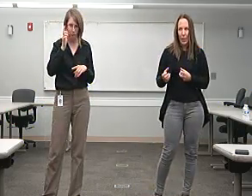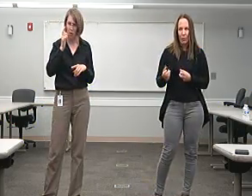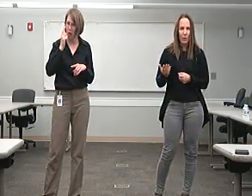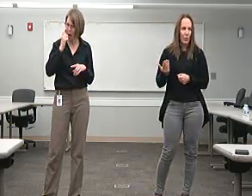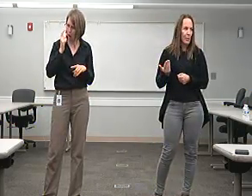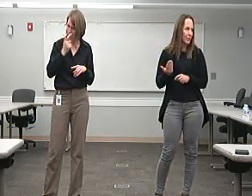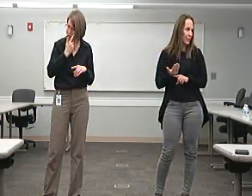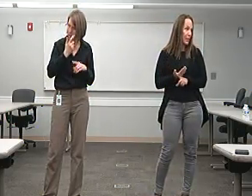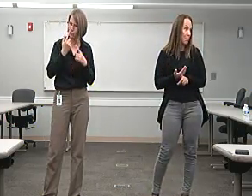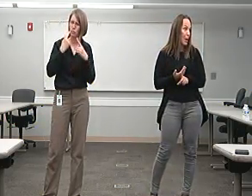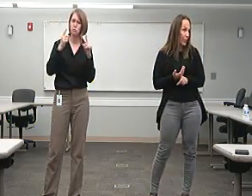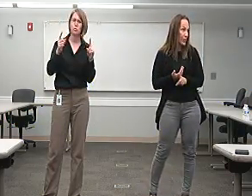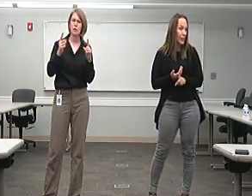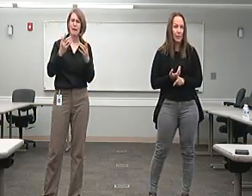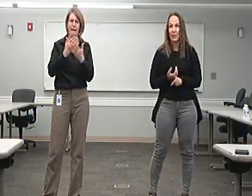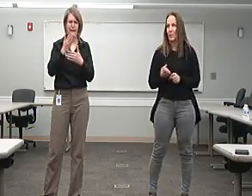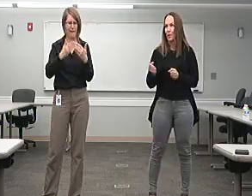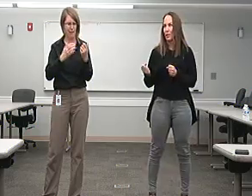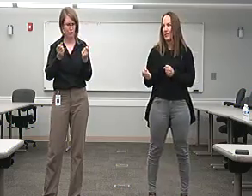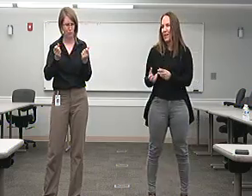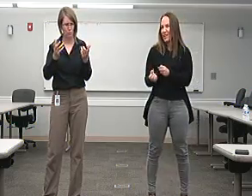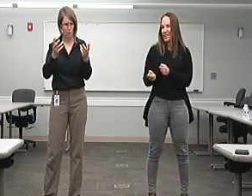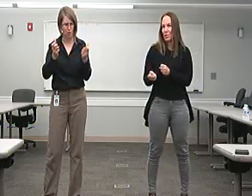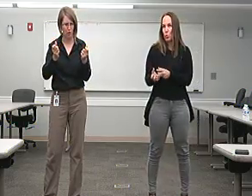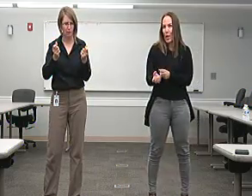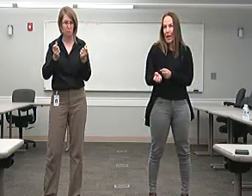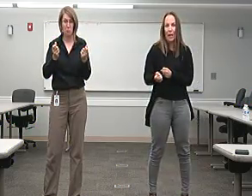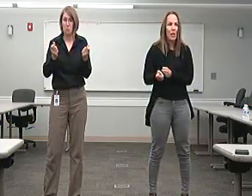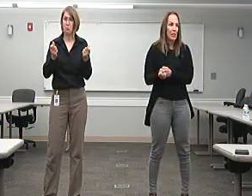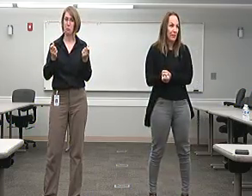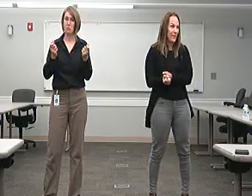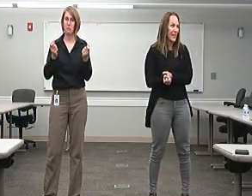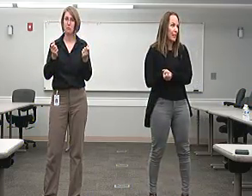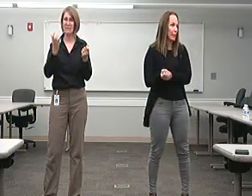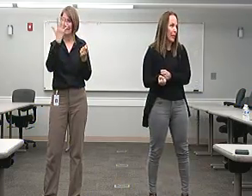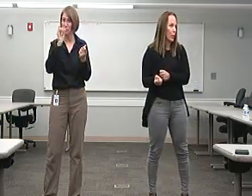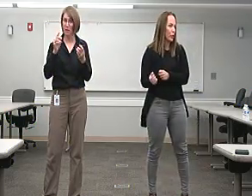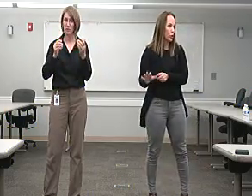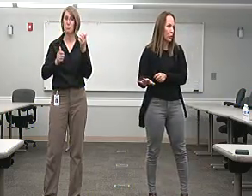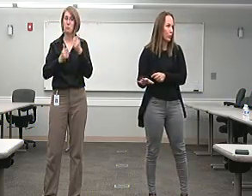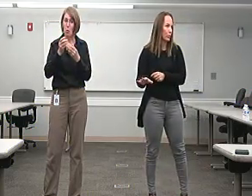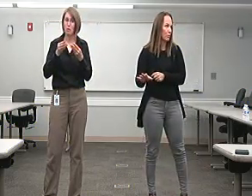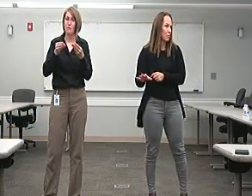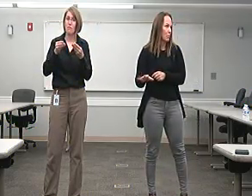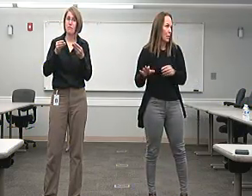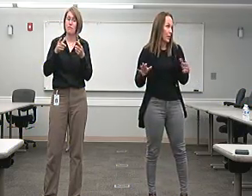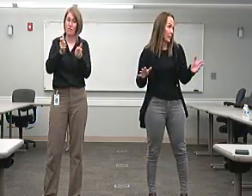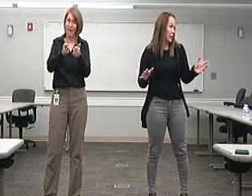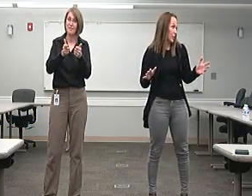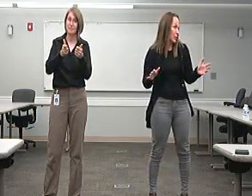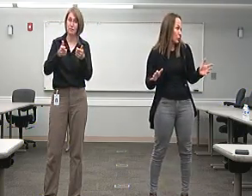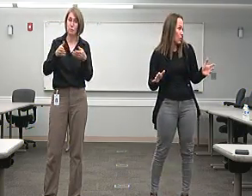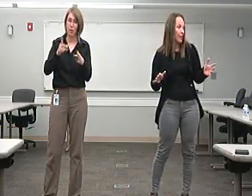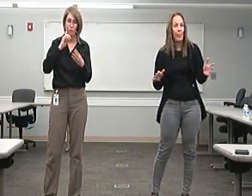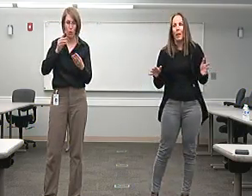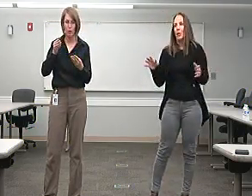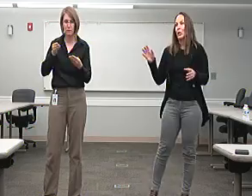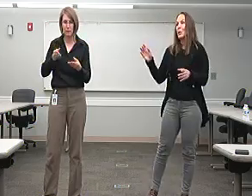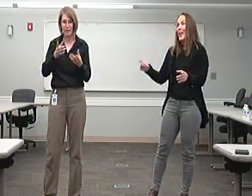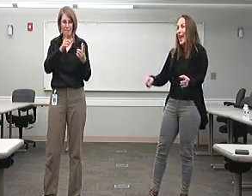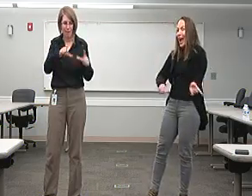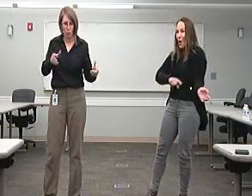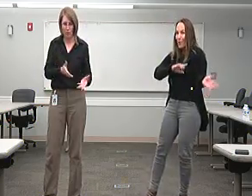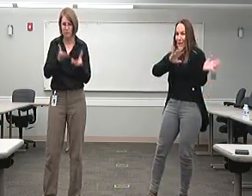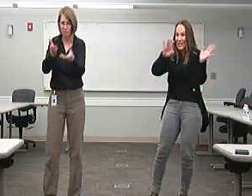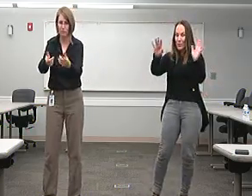15 months. This seems like the fastest way to feed language to this individual. So now, fast